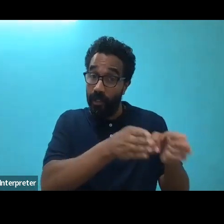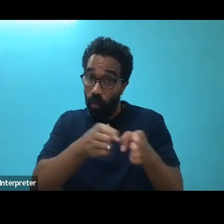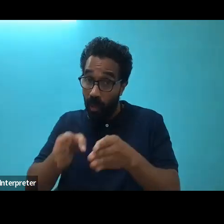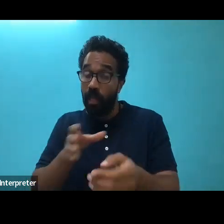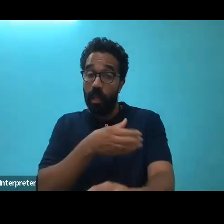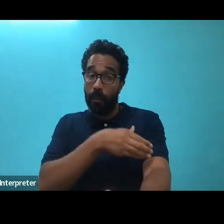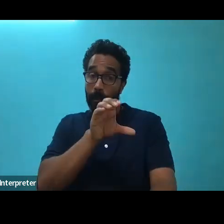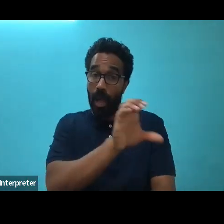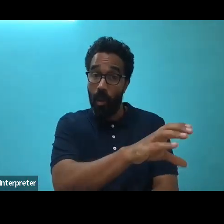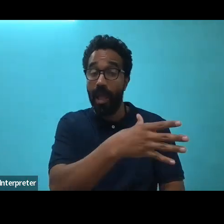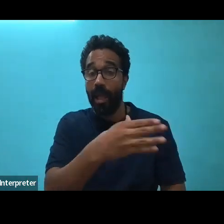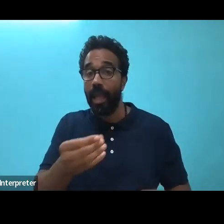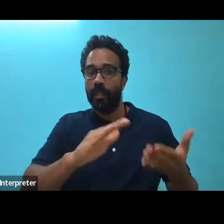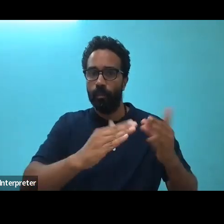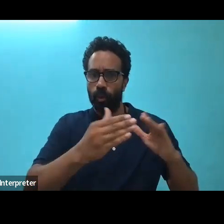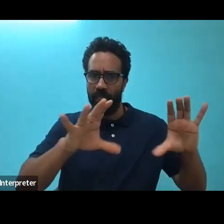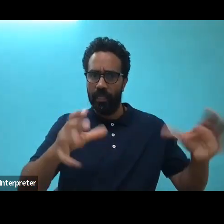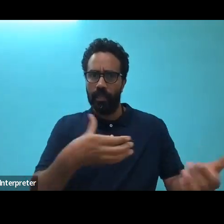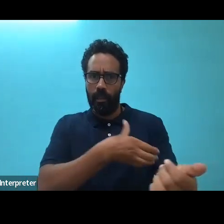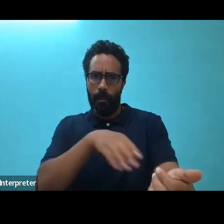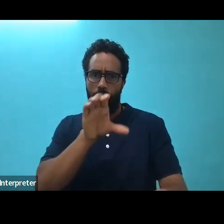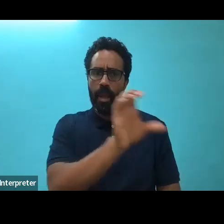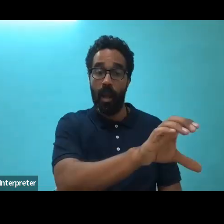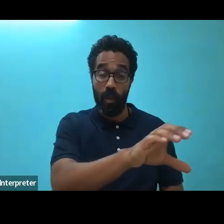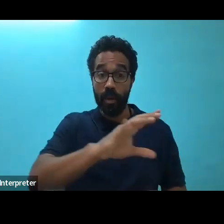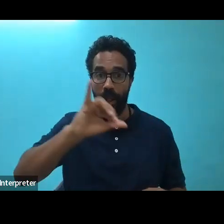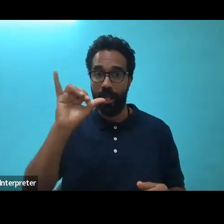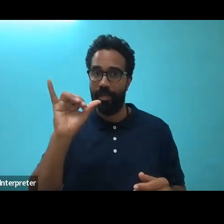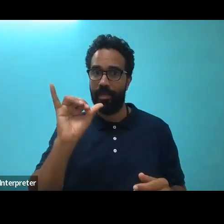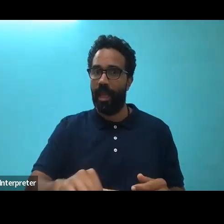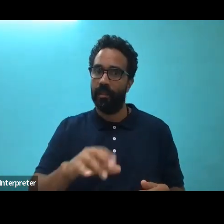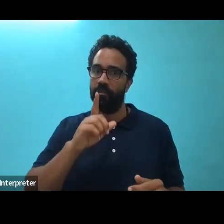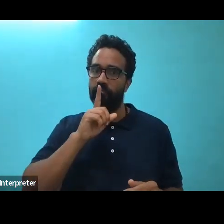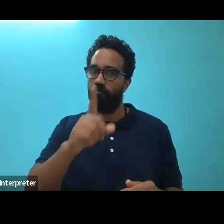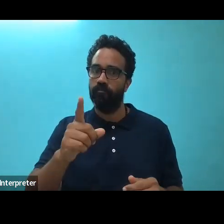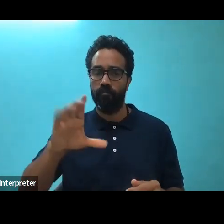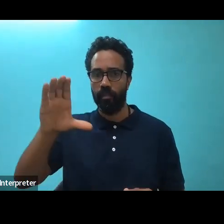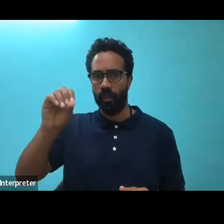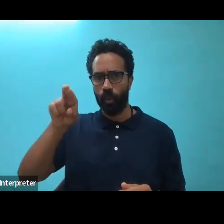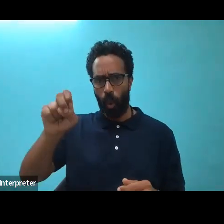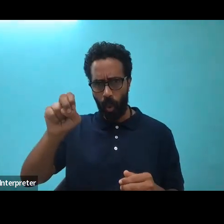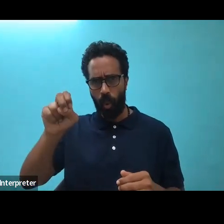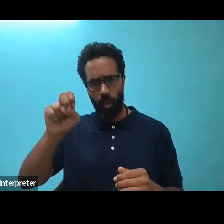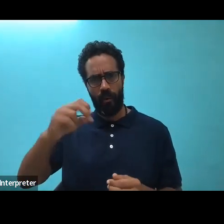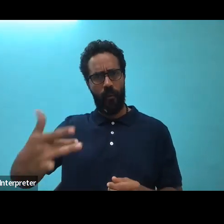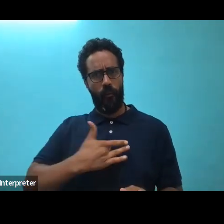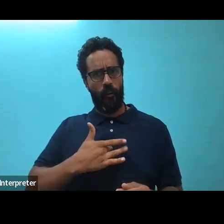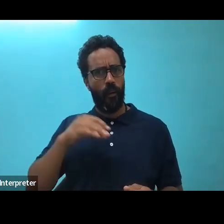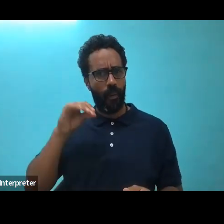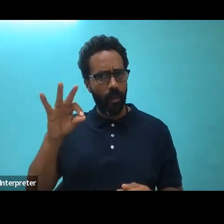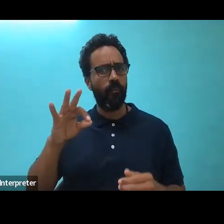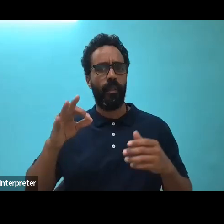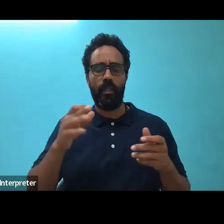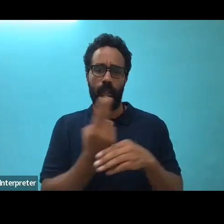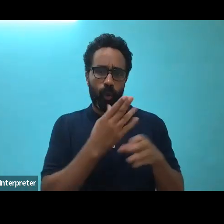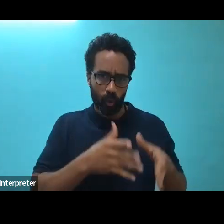community empowerment, which in a lot of ways is the core of consumer control, as Bonnie indicated